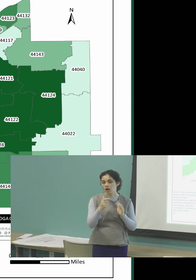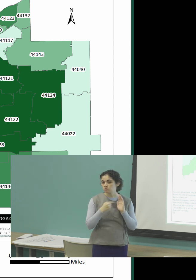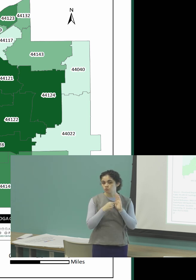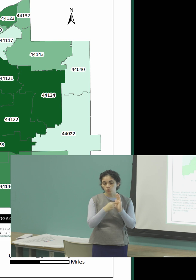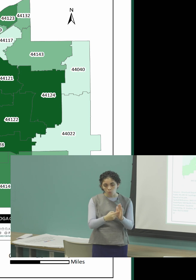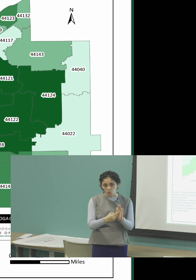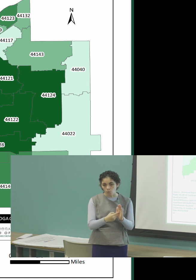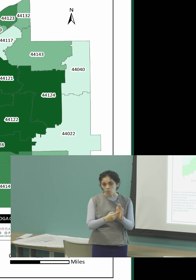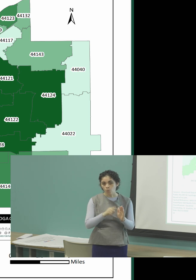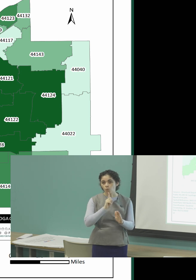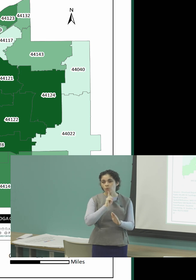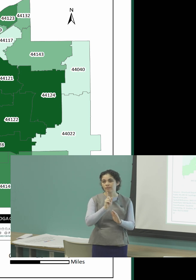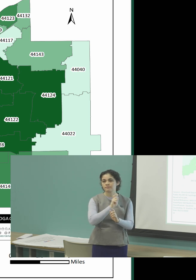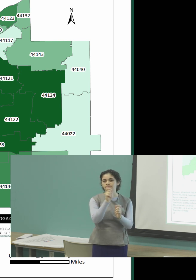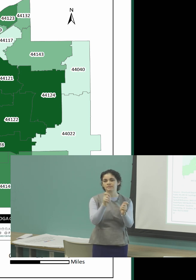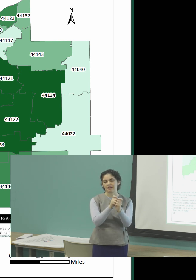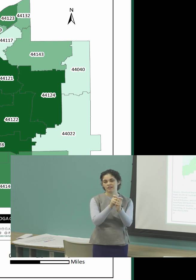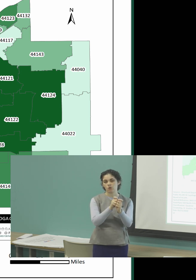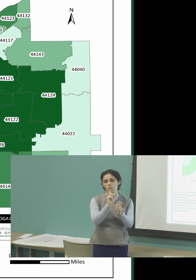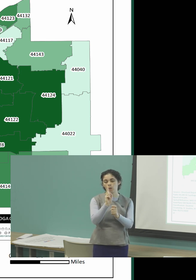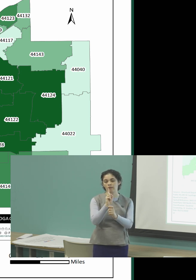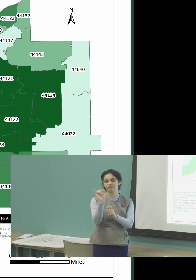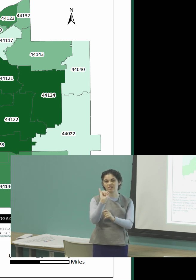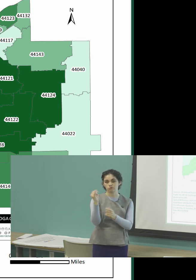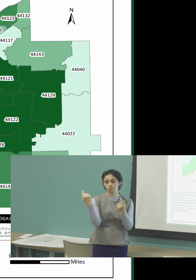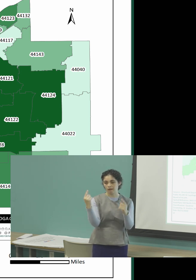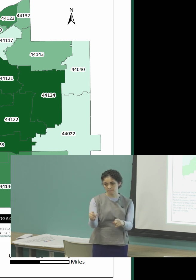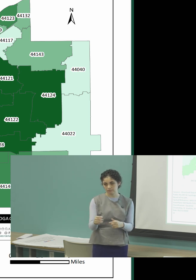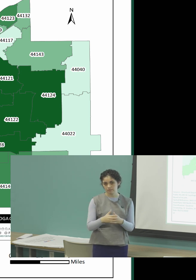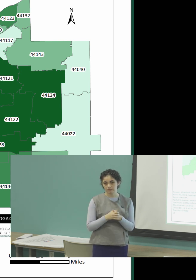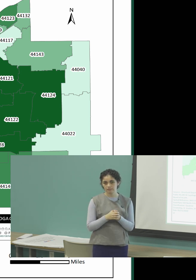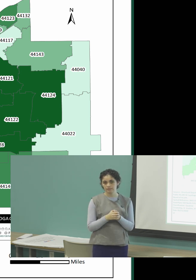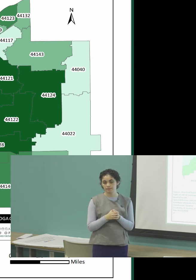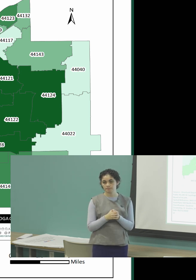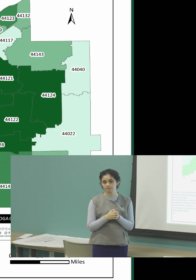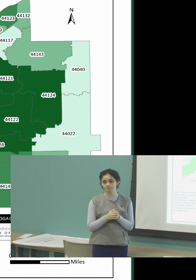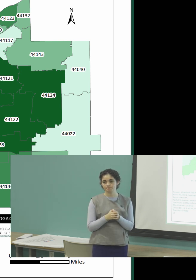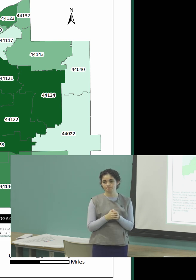represent necessarily where the infection occurred.